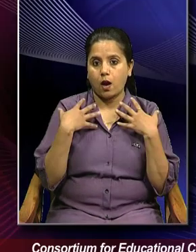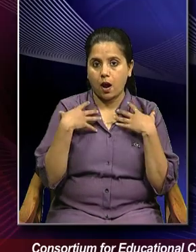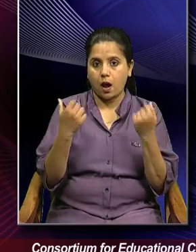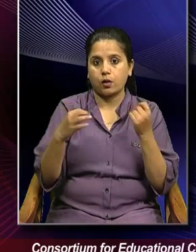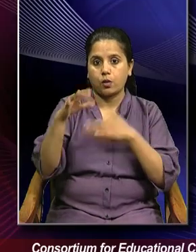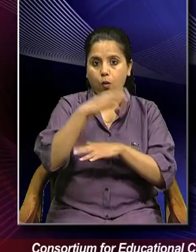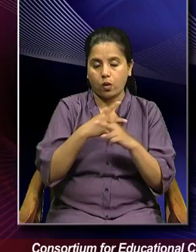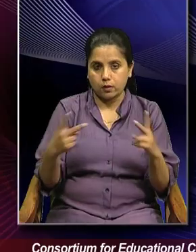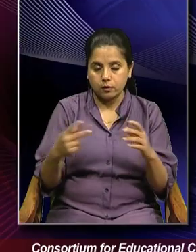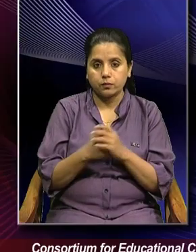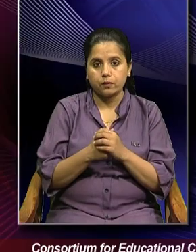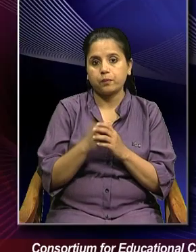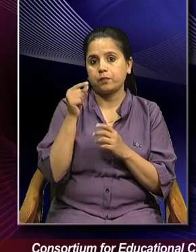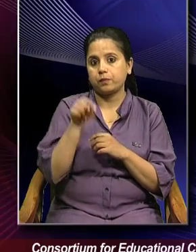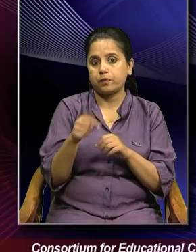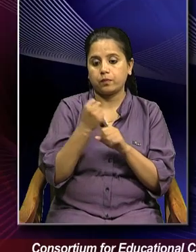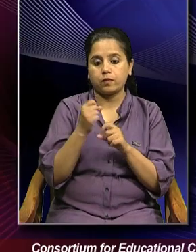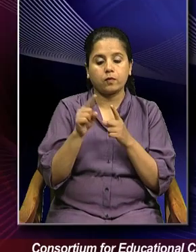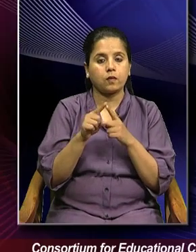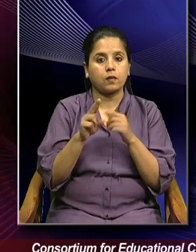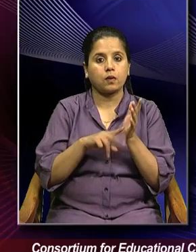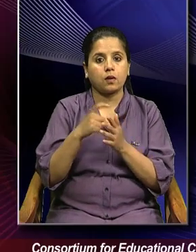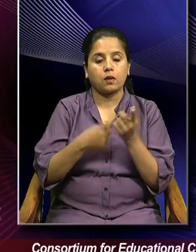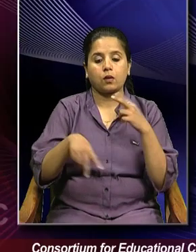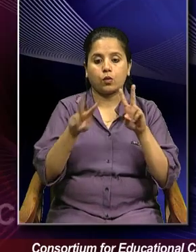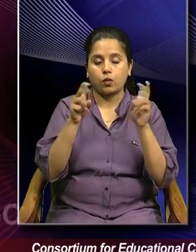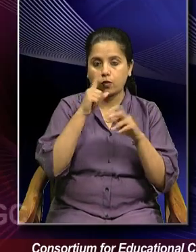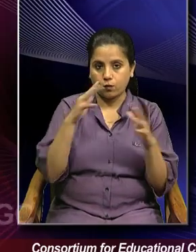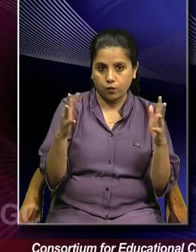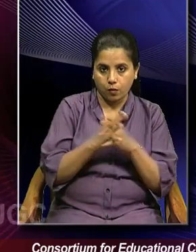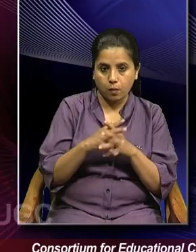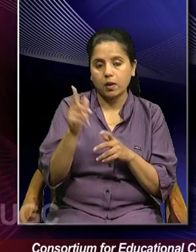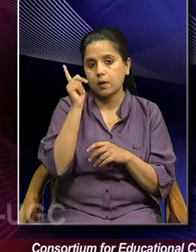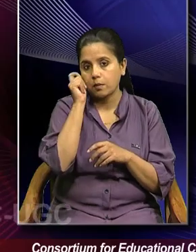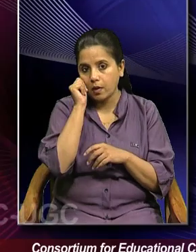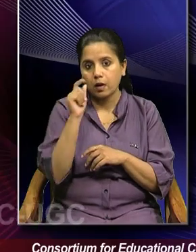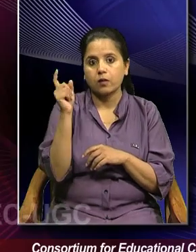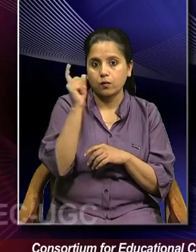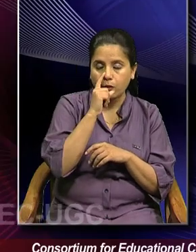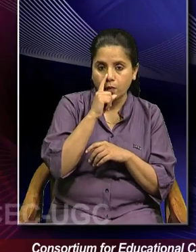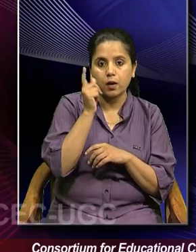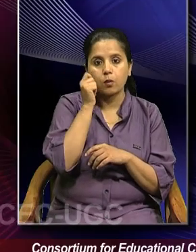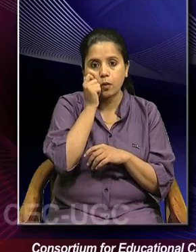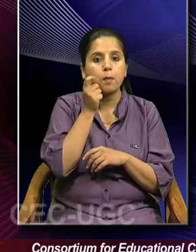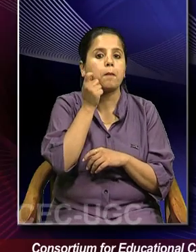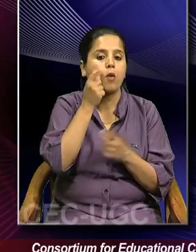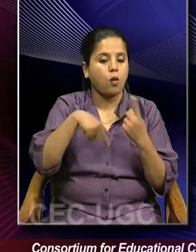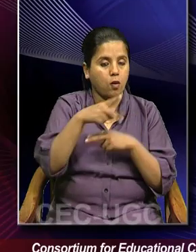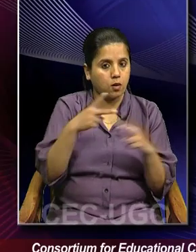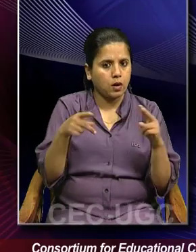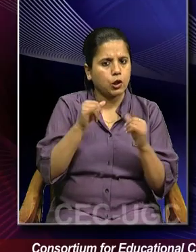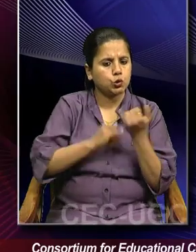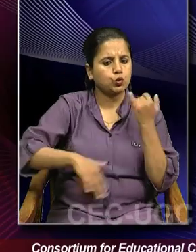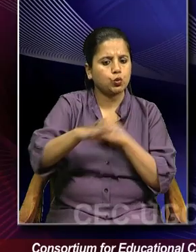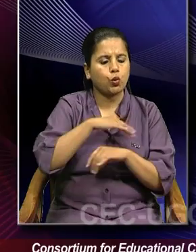Organization, gender is about characteristics of women, men, girls and boys that are socially